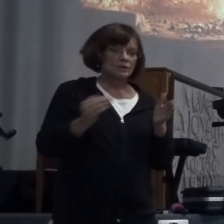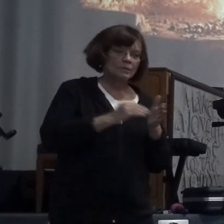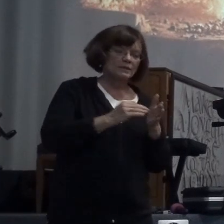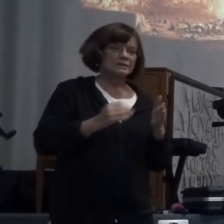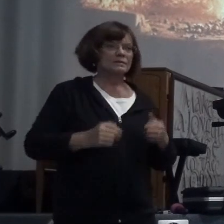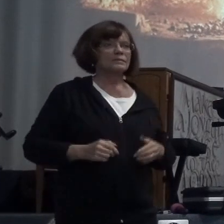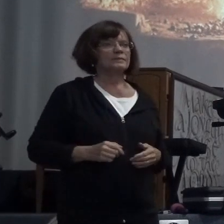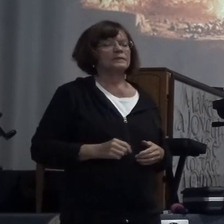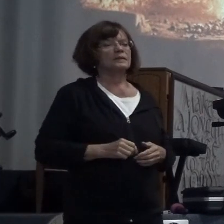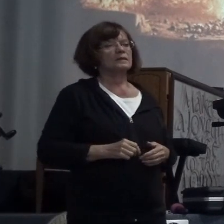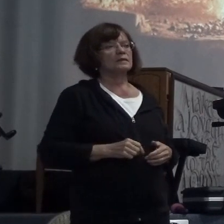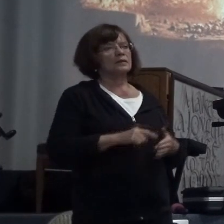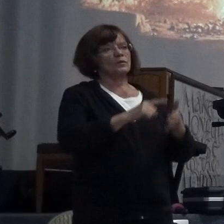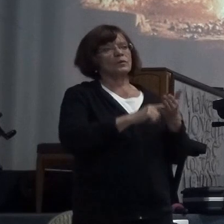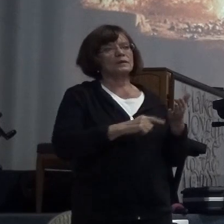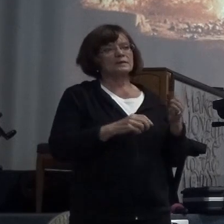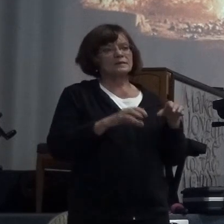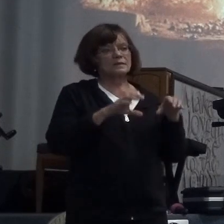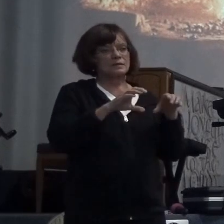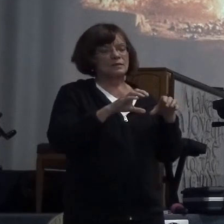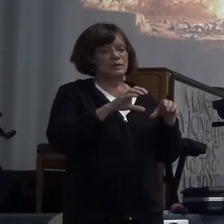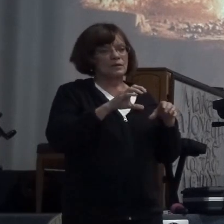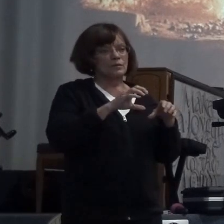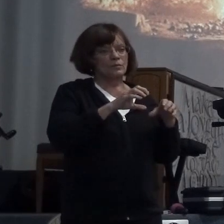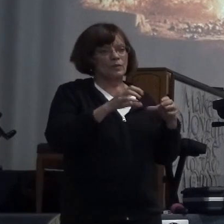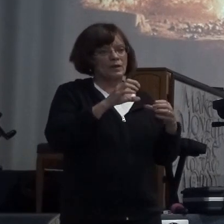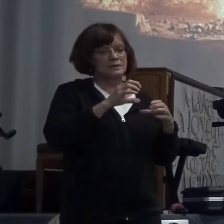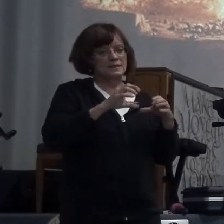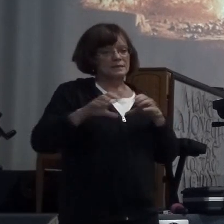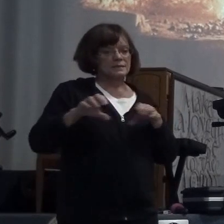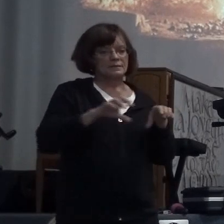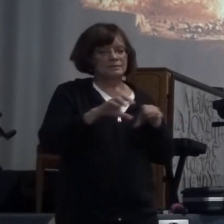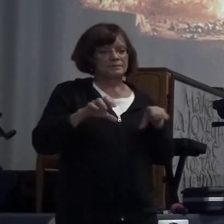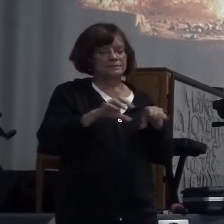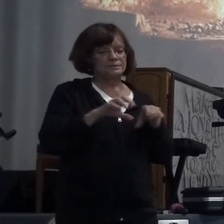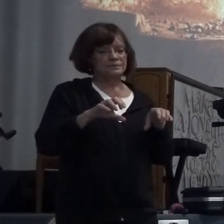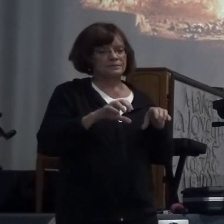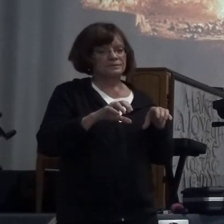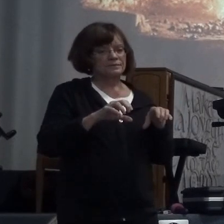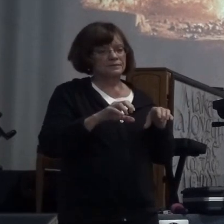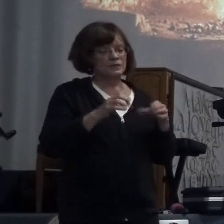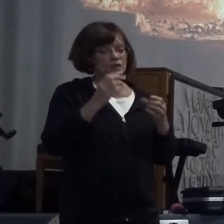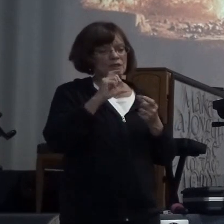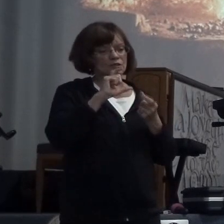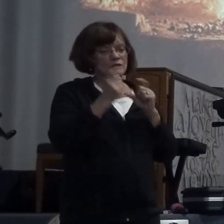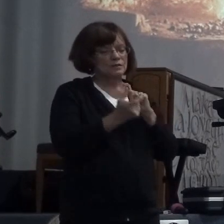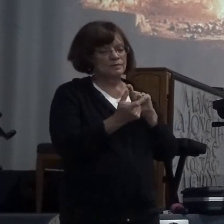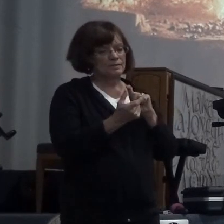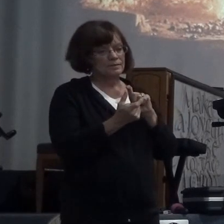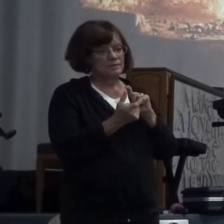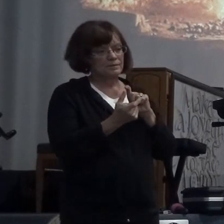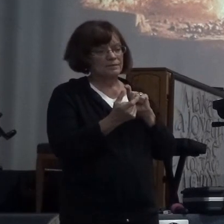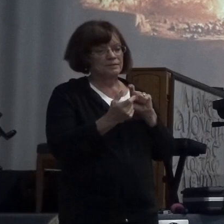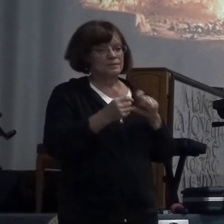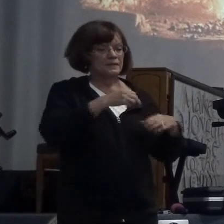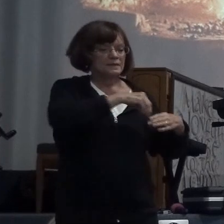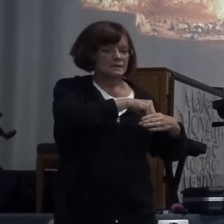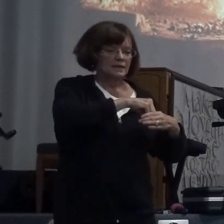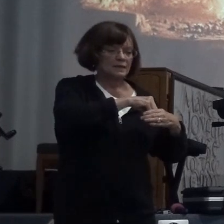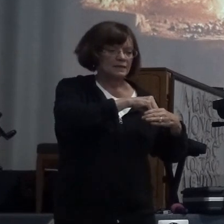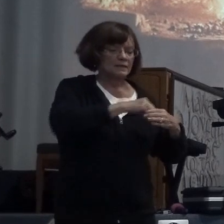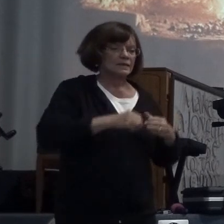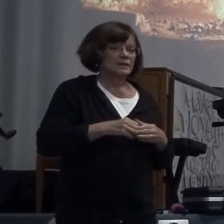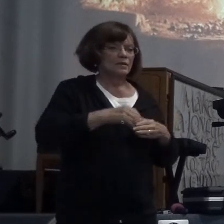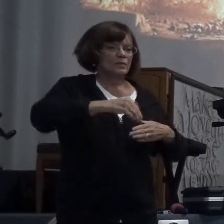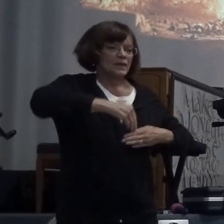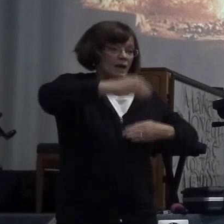And what it does, that process, it actually changes the crystalline structure inside the metal. It changes it internally. Externally,